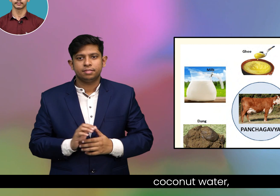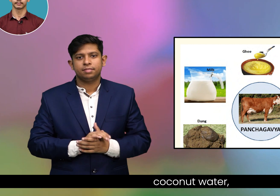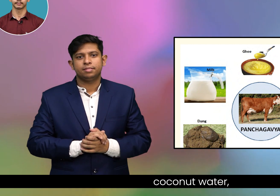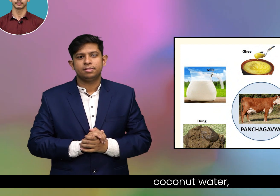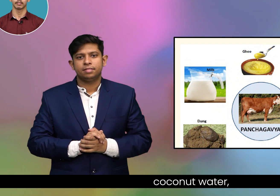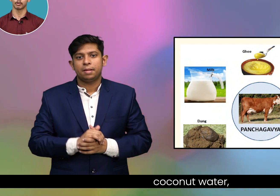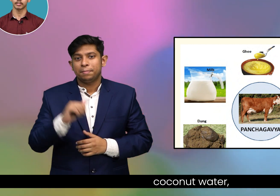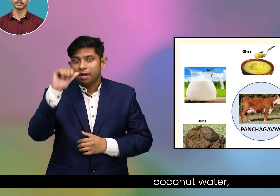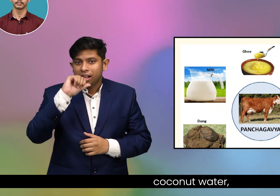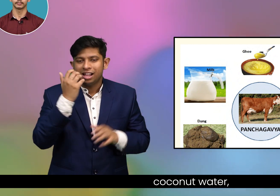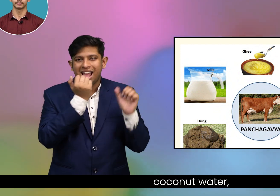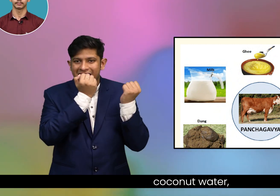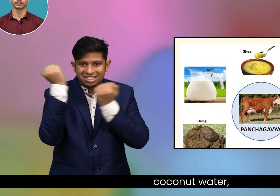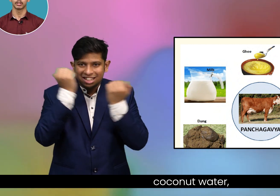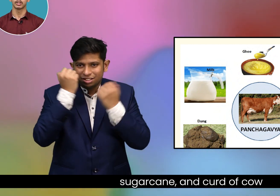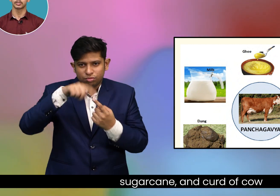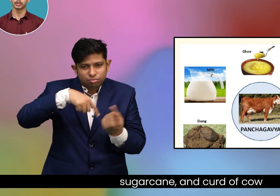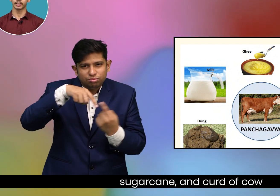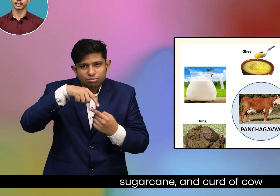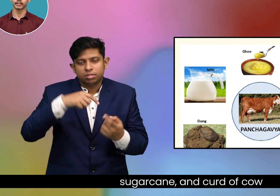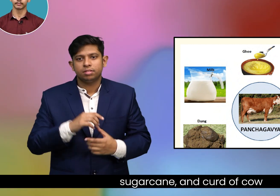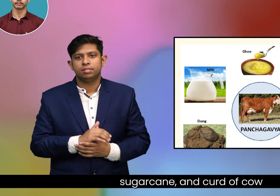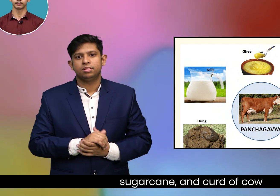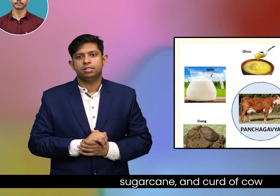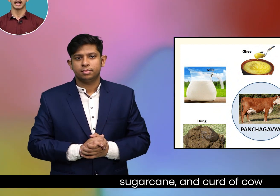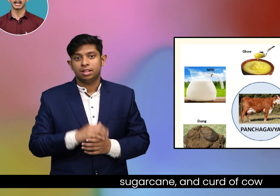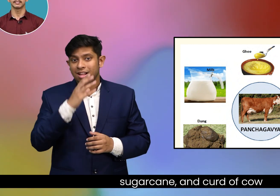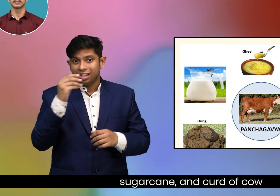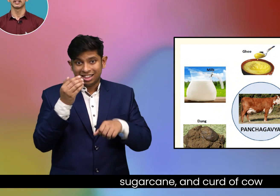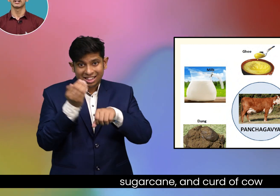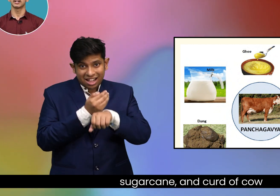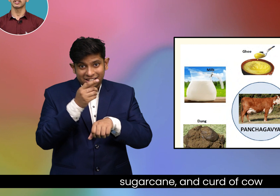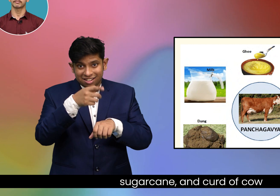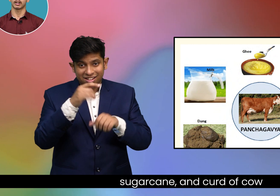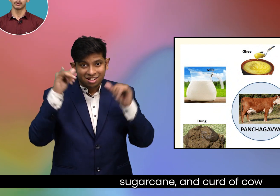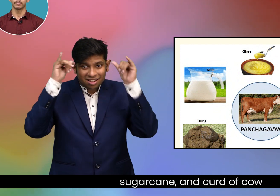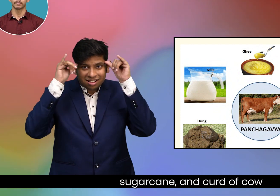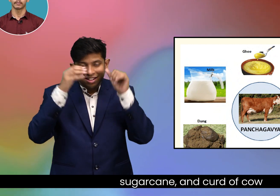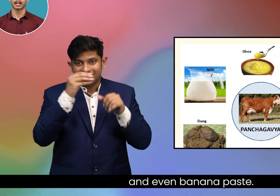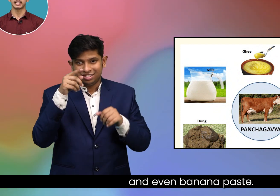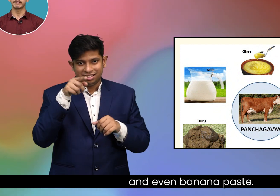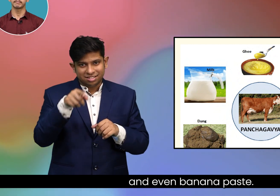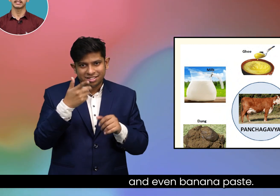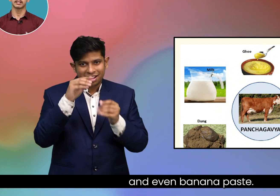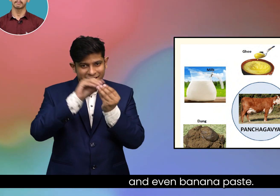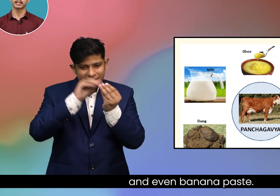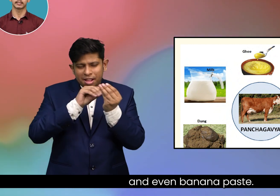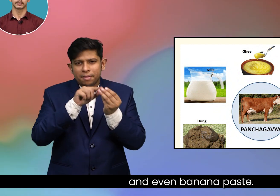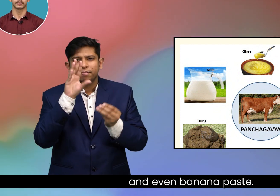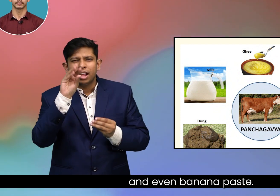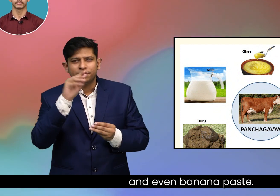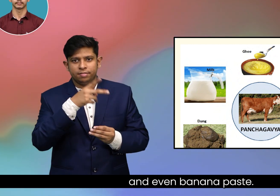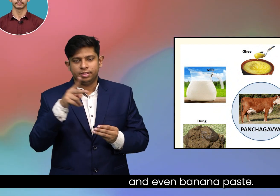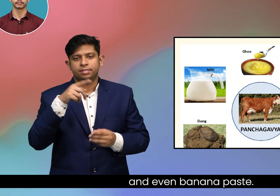coconut, water, sugarcane and curd of cow and even banana